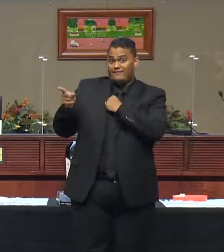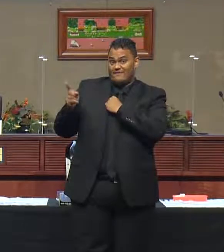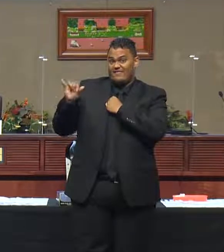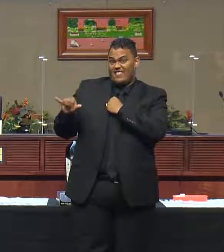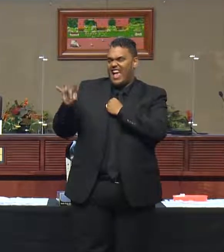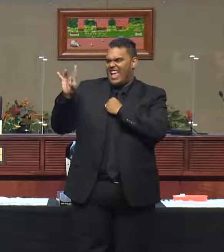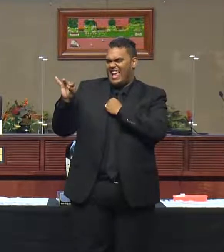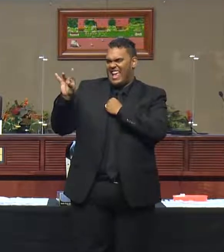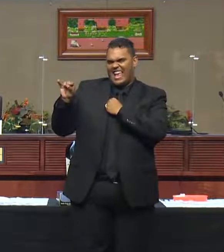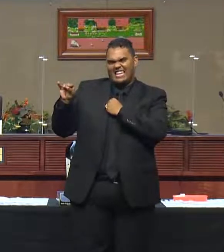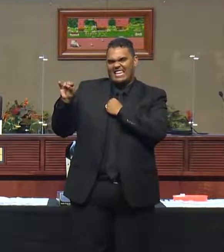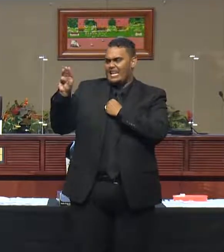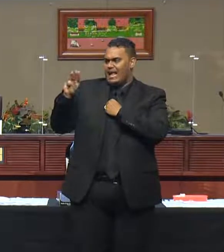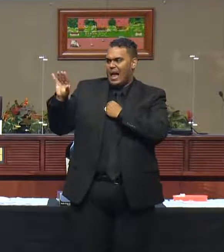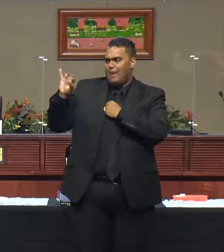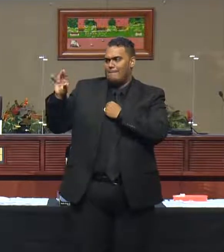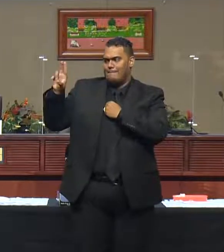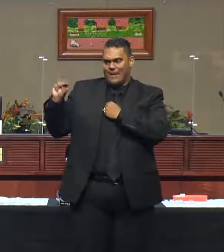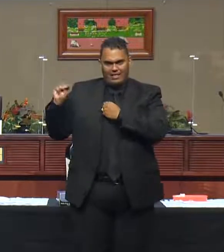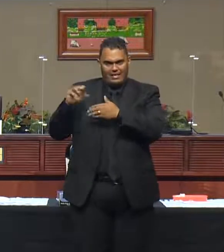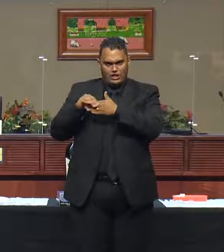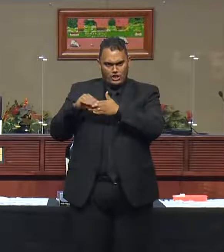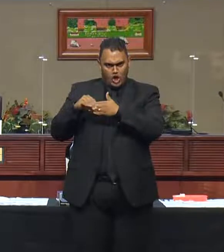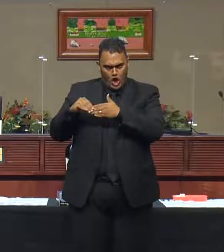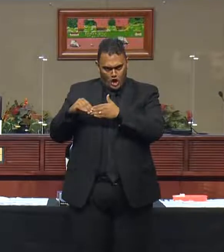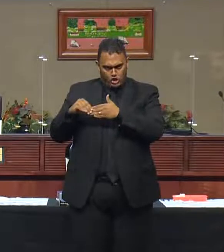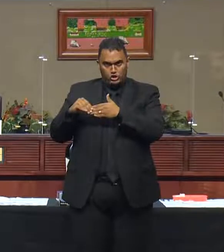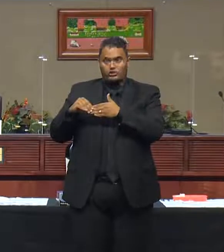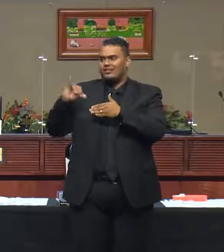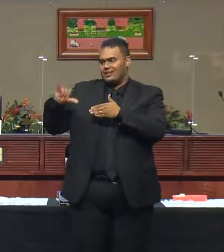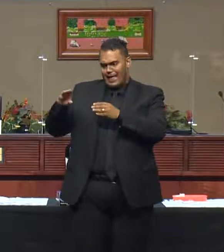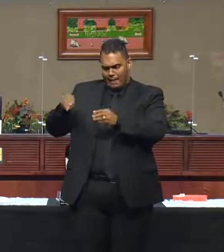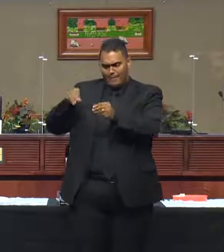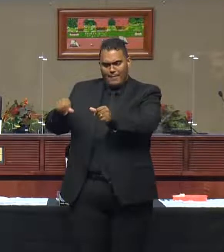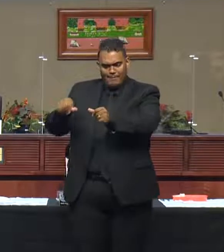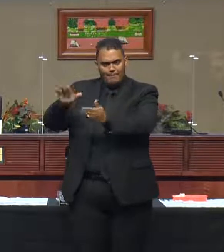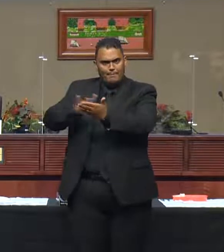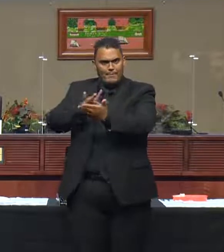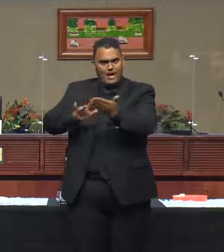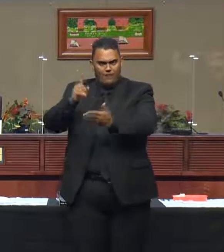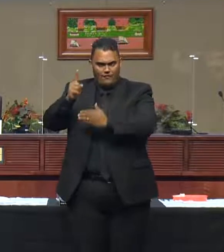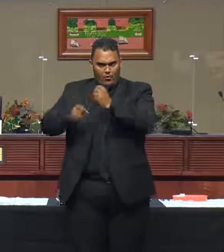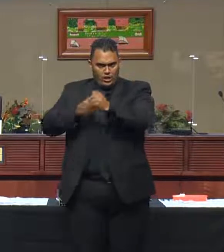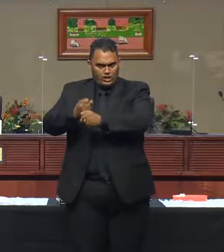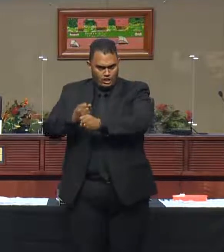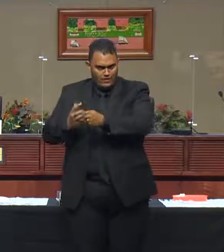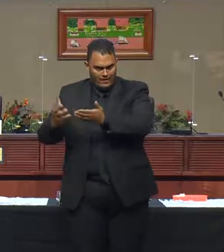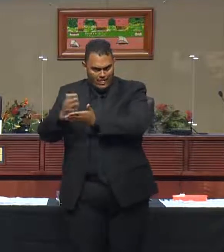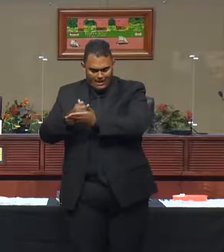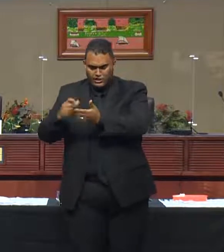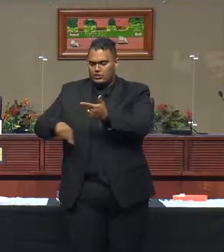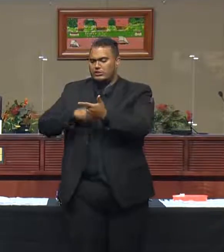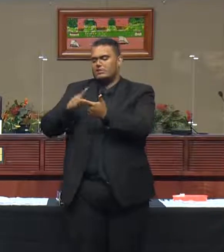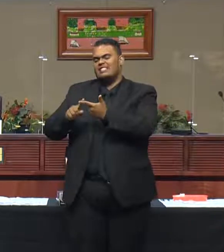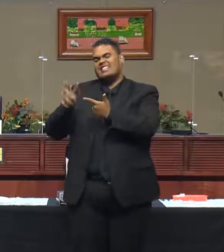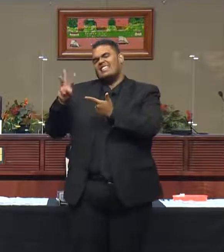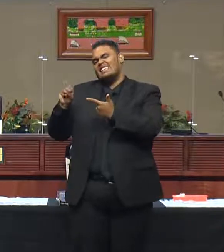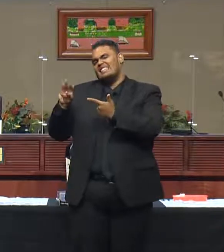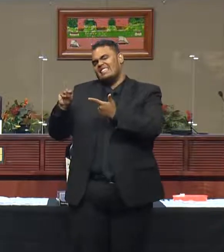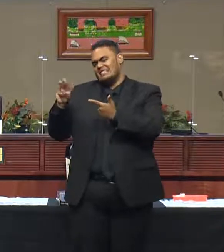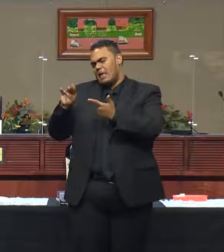top of that, we've got 60 or so million in another reserve account and we've got somewhere